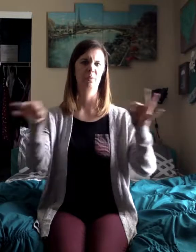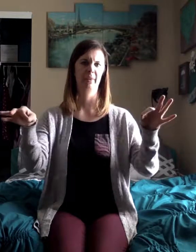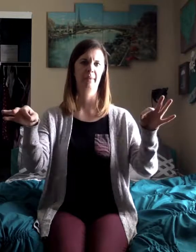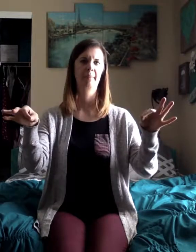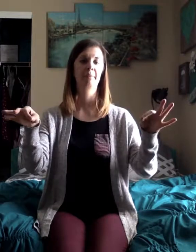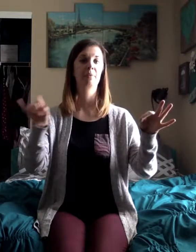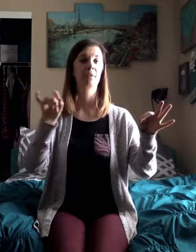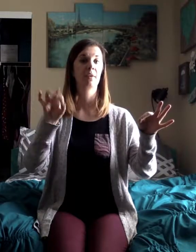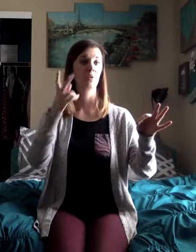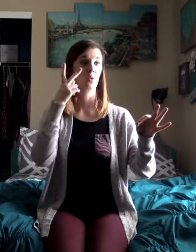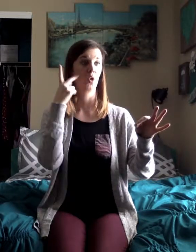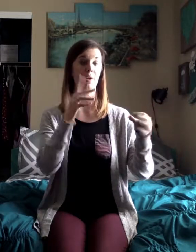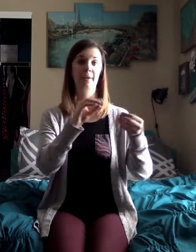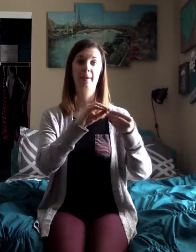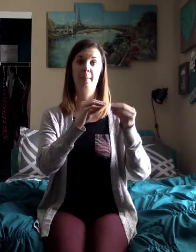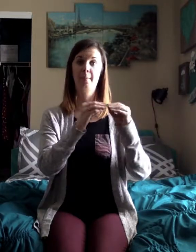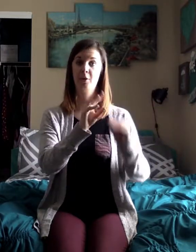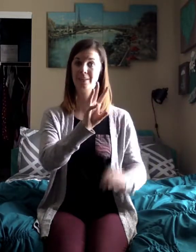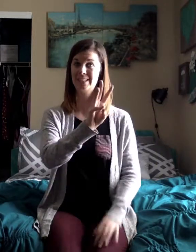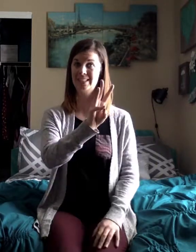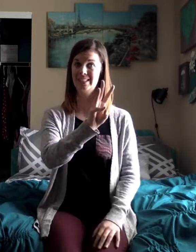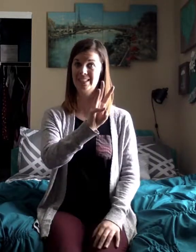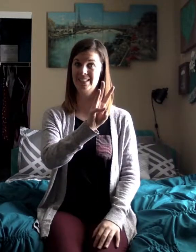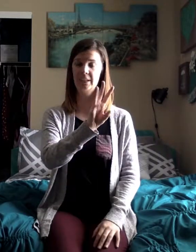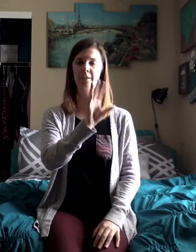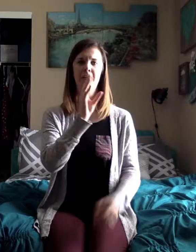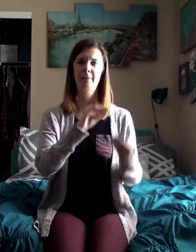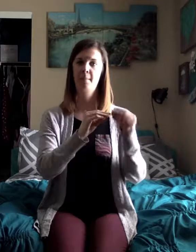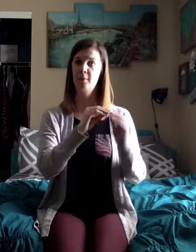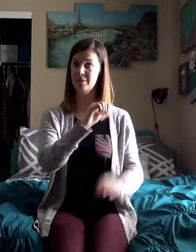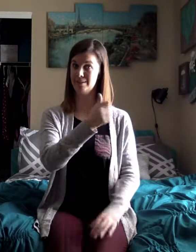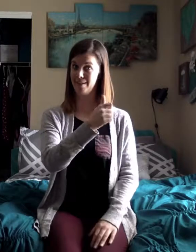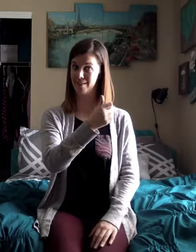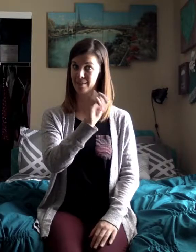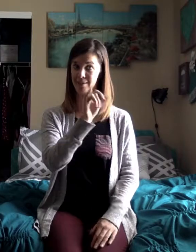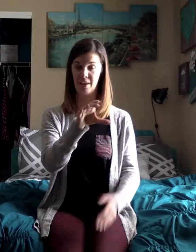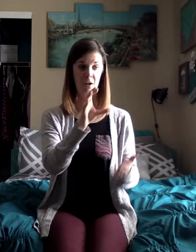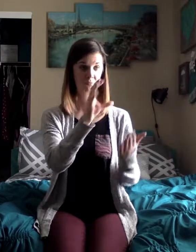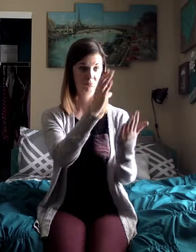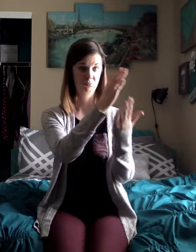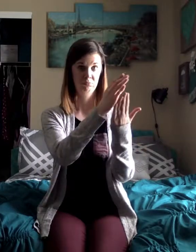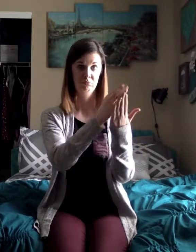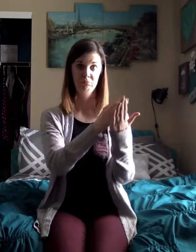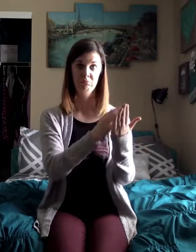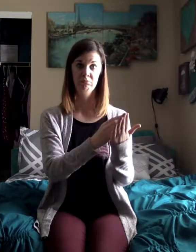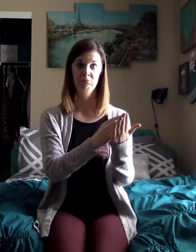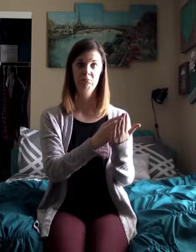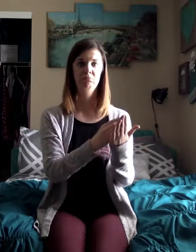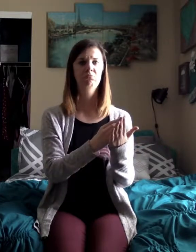number 10 in your graphic organizer, I want you to look at these pictures and tell me if there are any similarities that you notice.